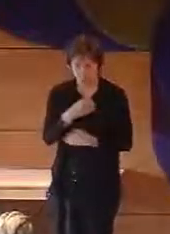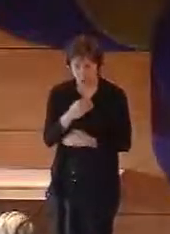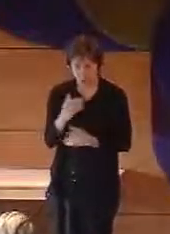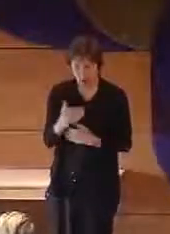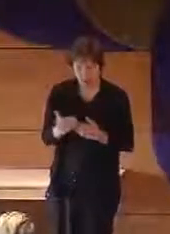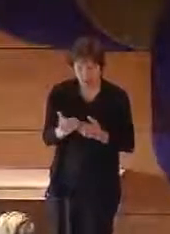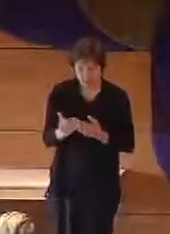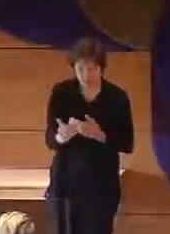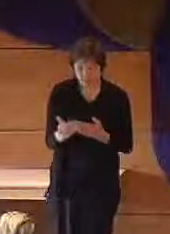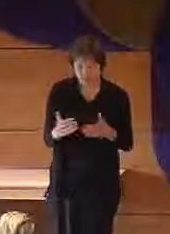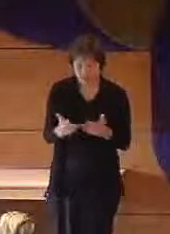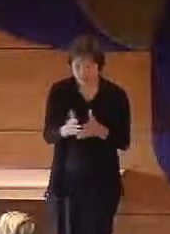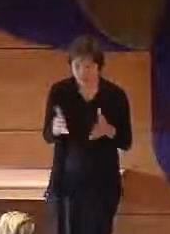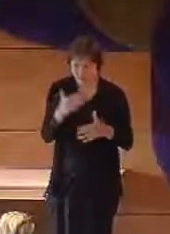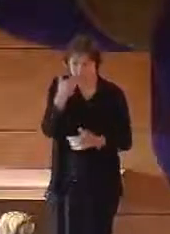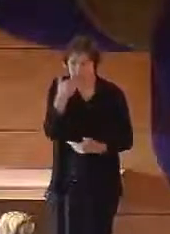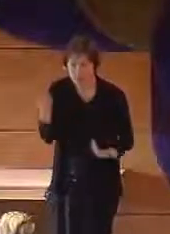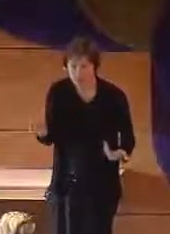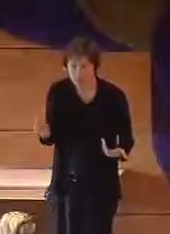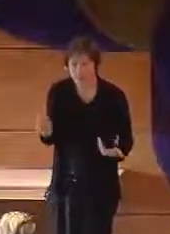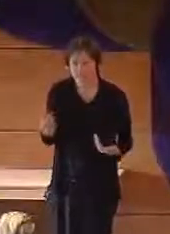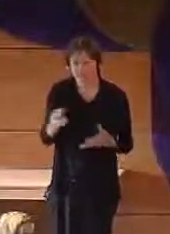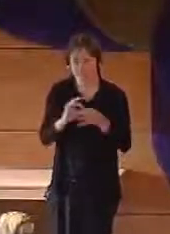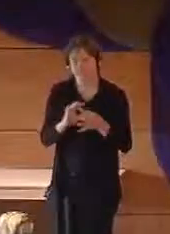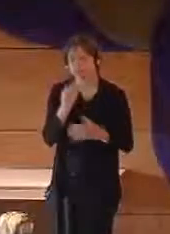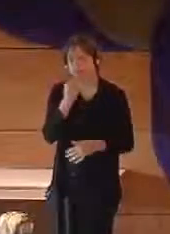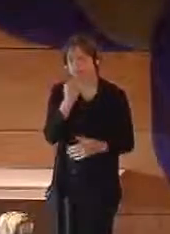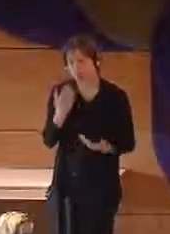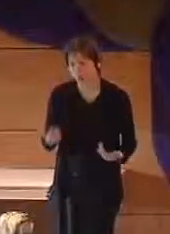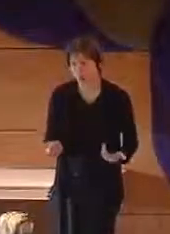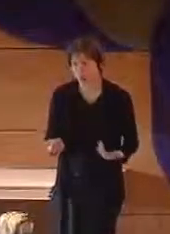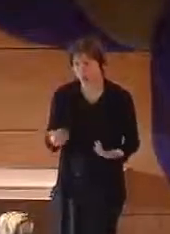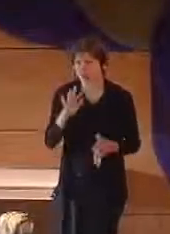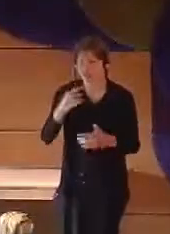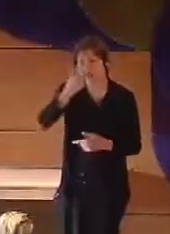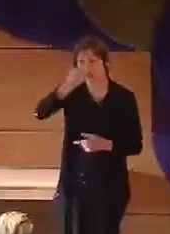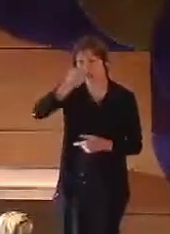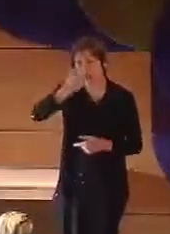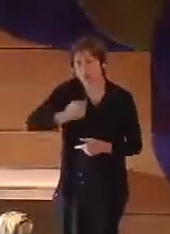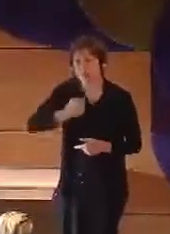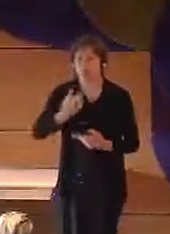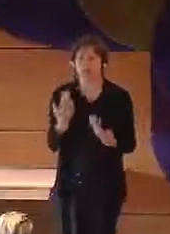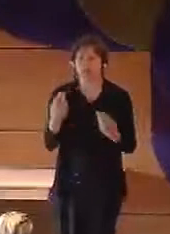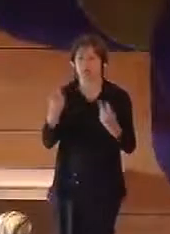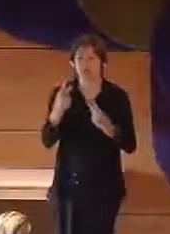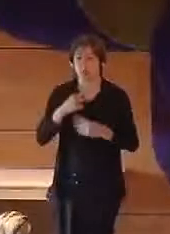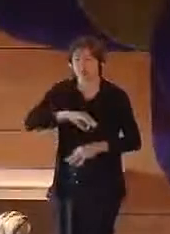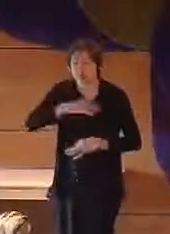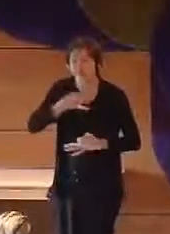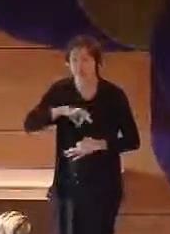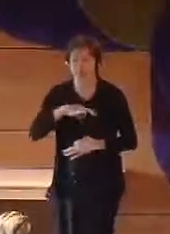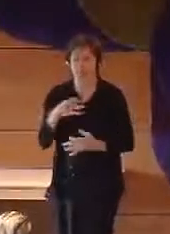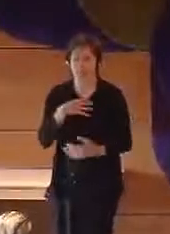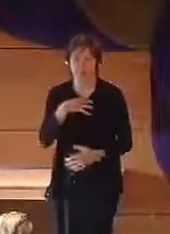who have gastroesophageal reflux, who may have clefting, who have gastrostomy, it's nearly always that they have